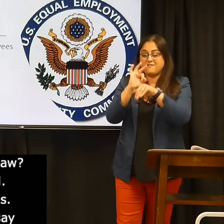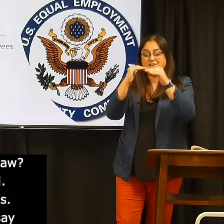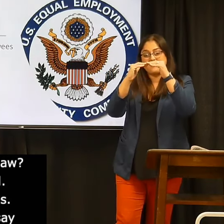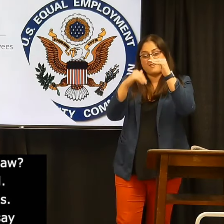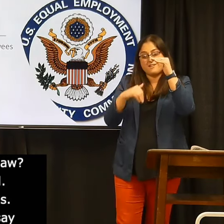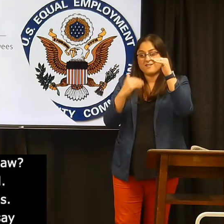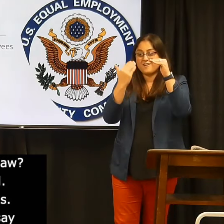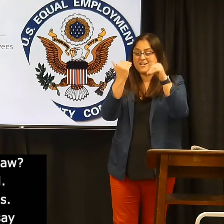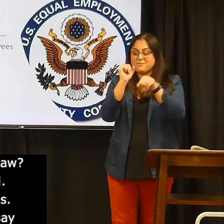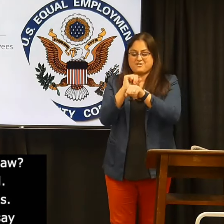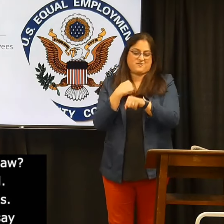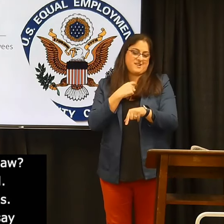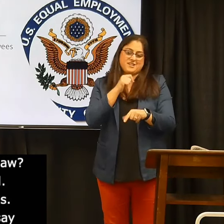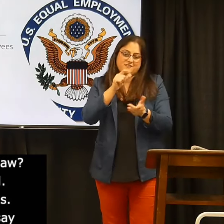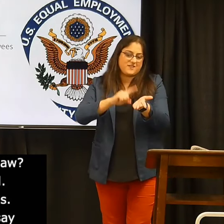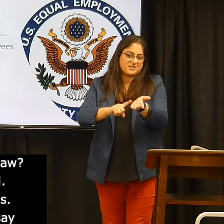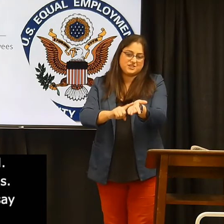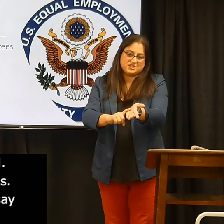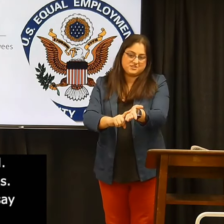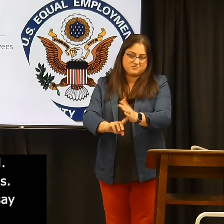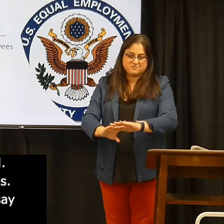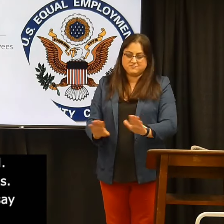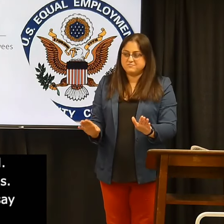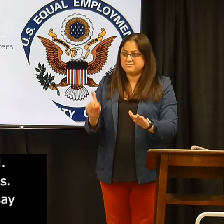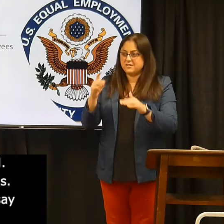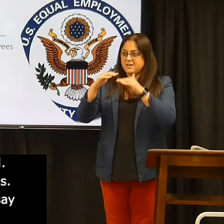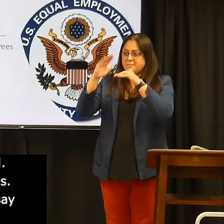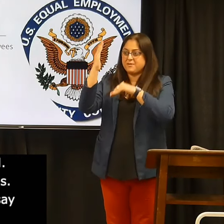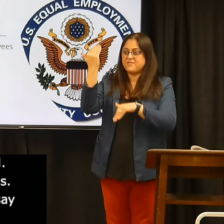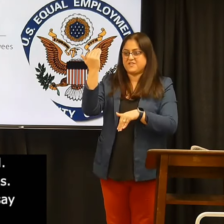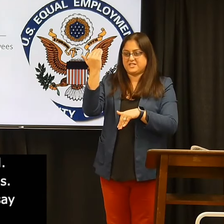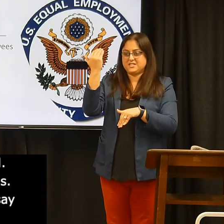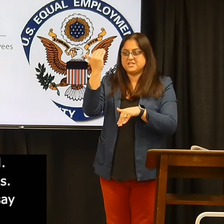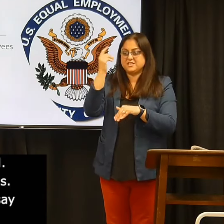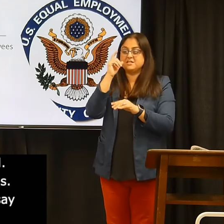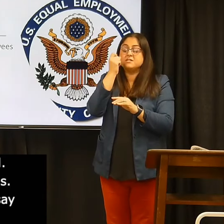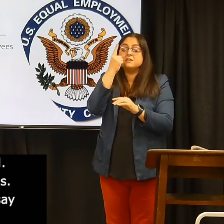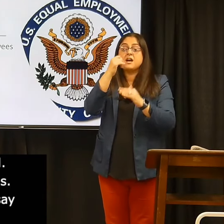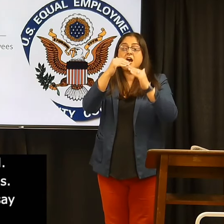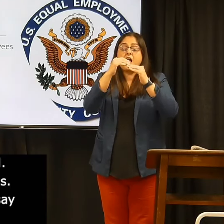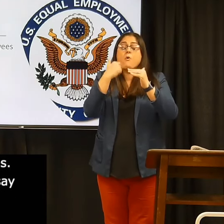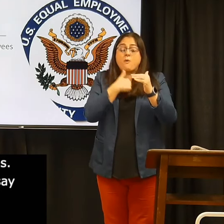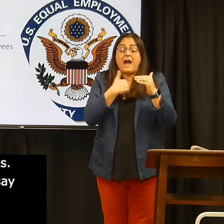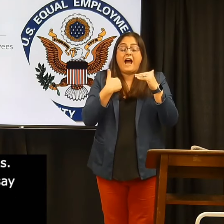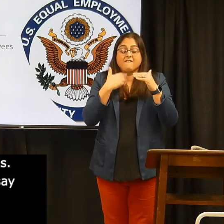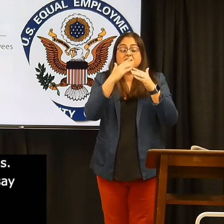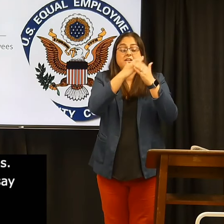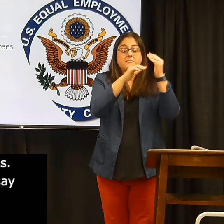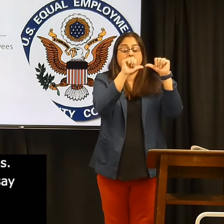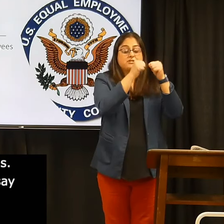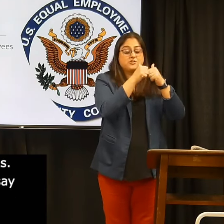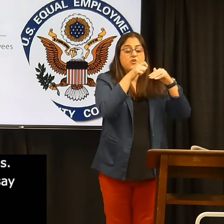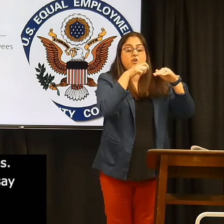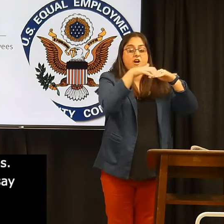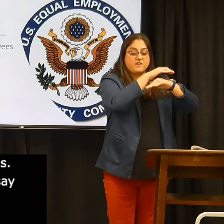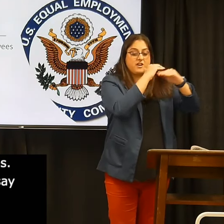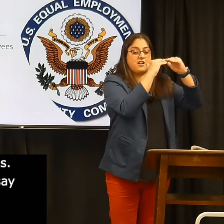So the company must have more than 15 employees. If they have less than 15 employees, then we can't investigate. They have to have more than 15 employees.